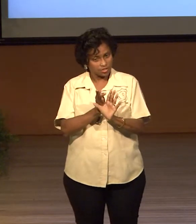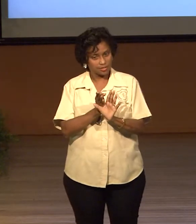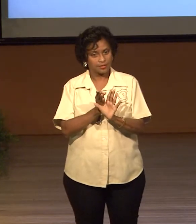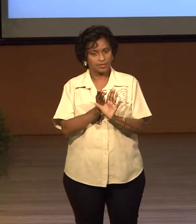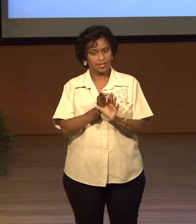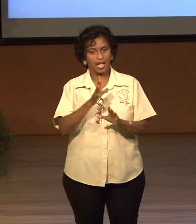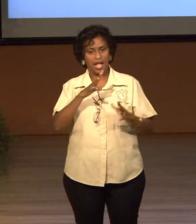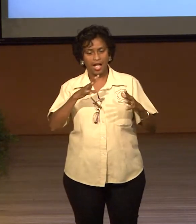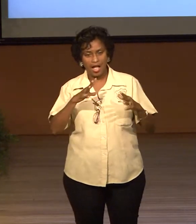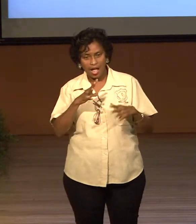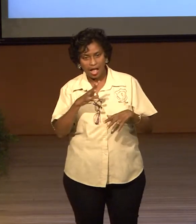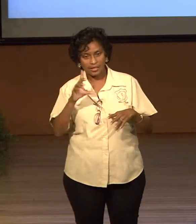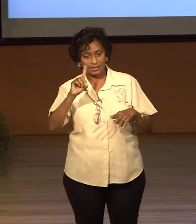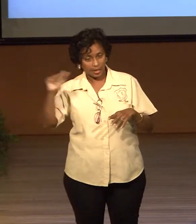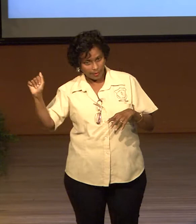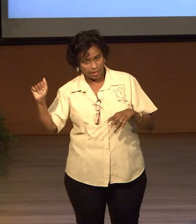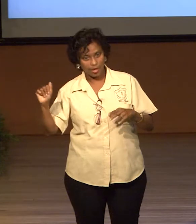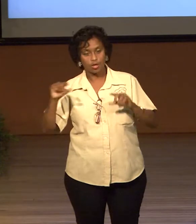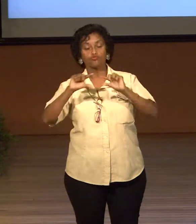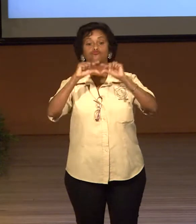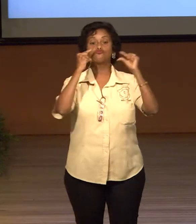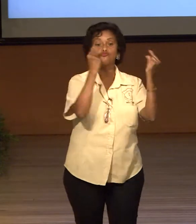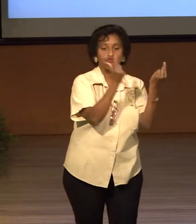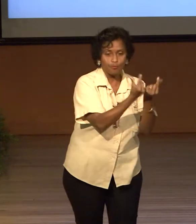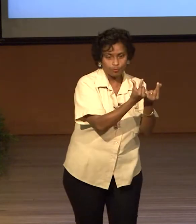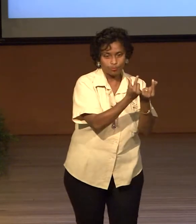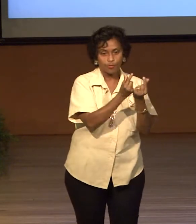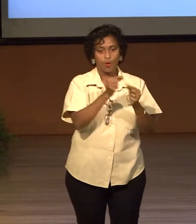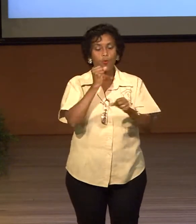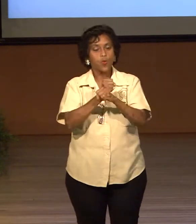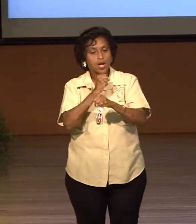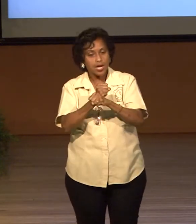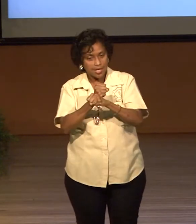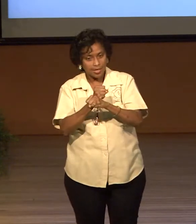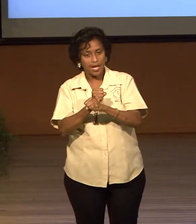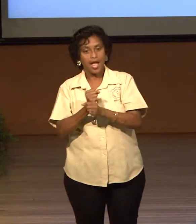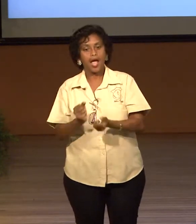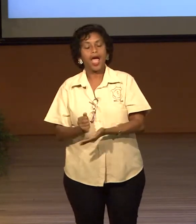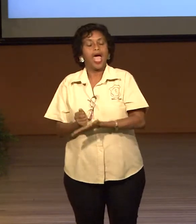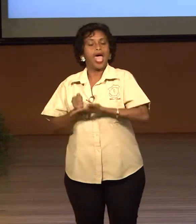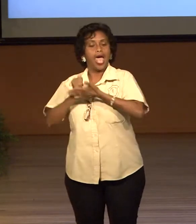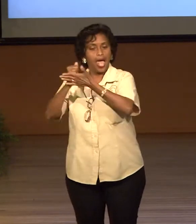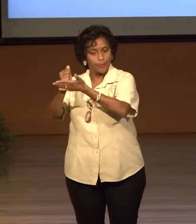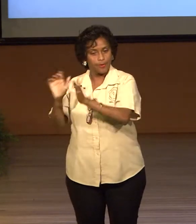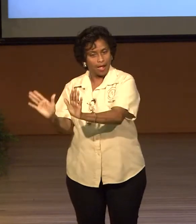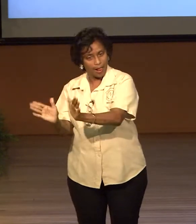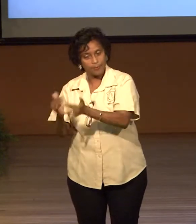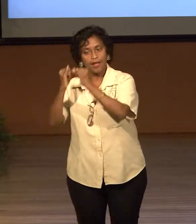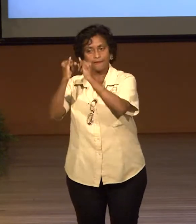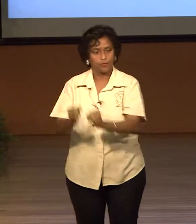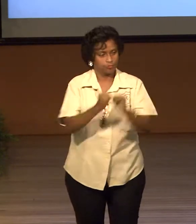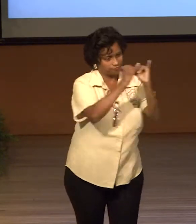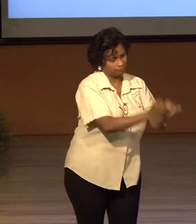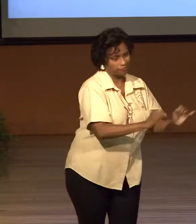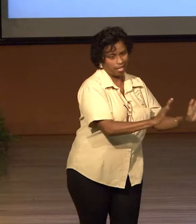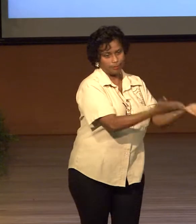groups or people with disabilities work at having individuals who have